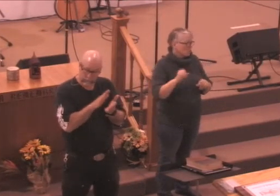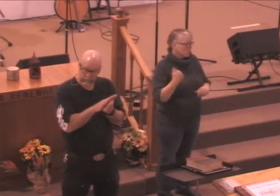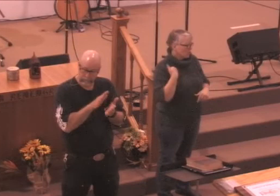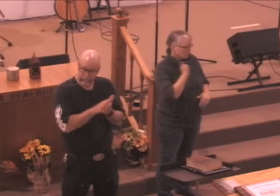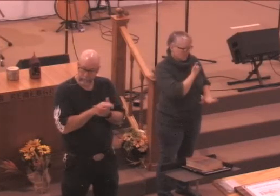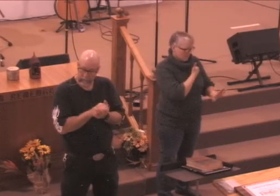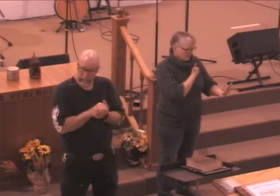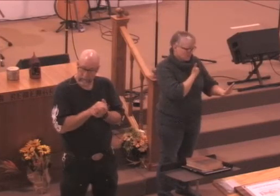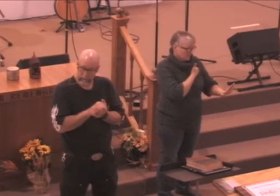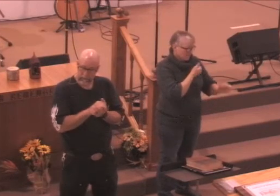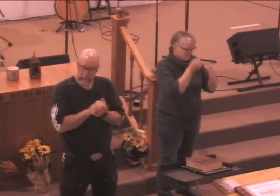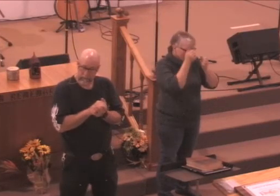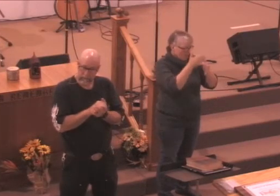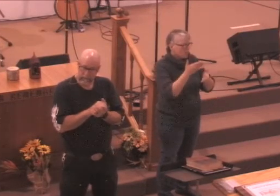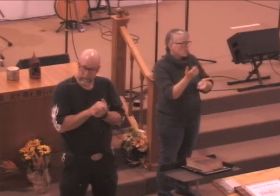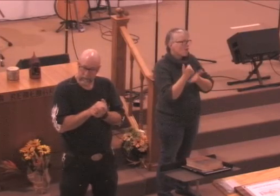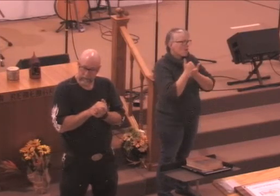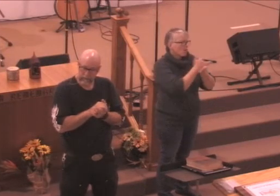us.